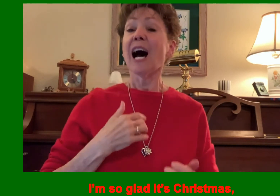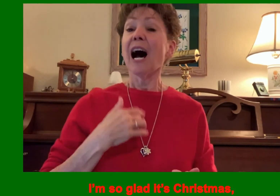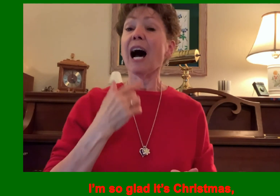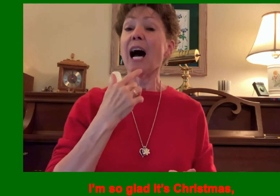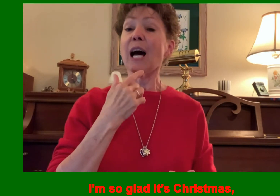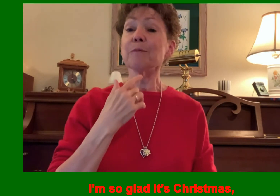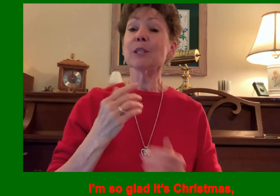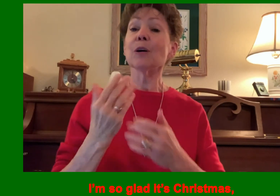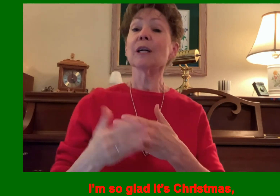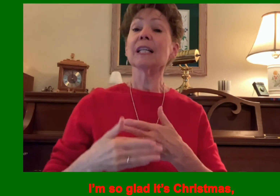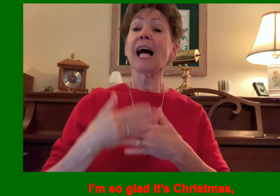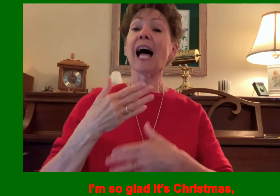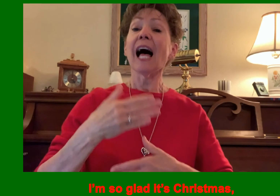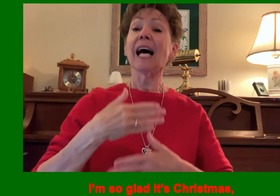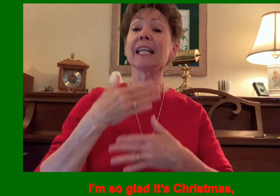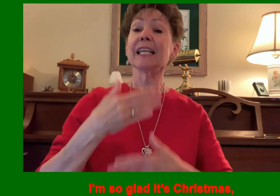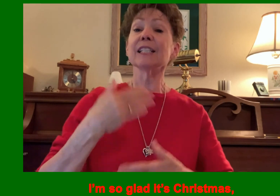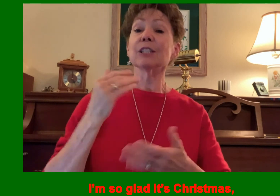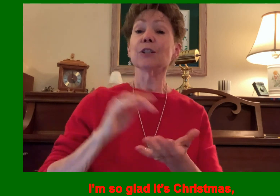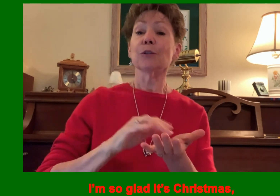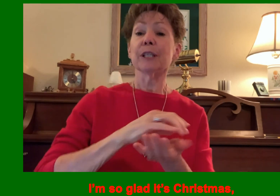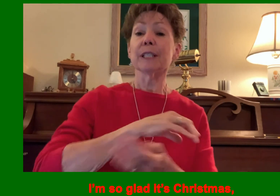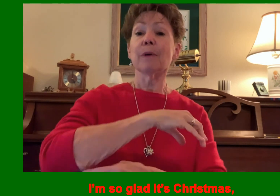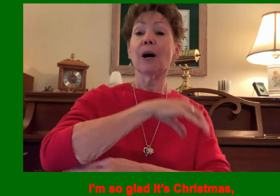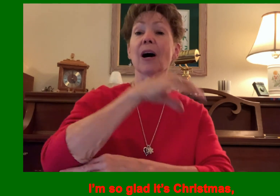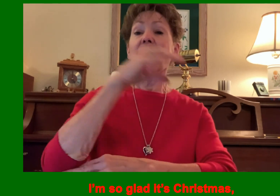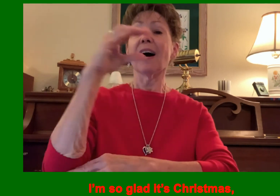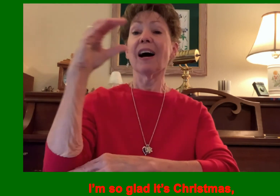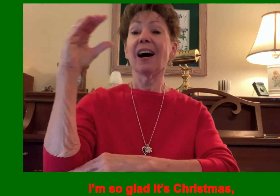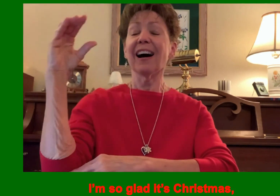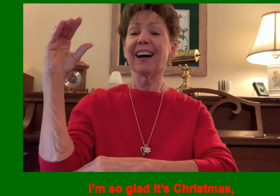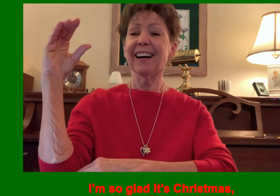I'm so glad it's Christmas.